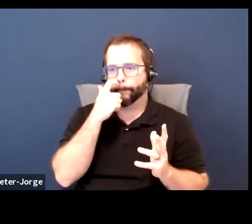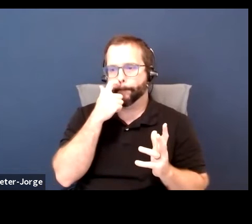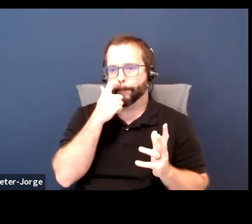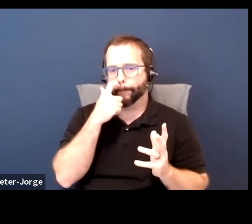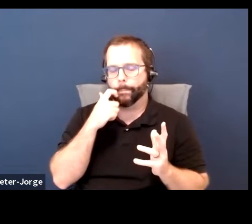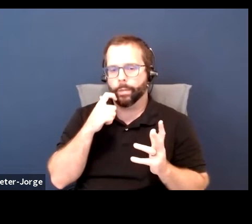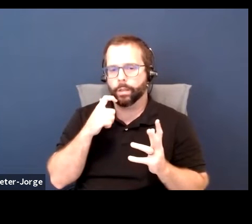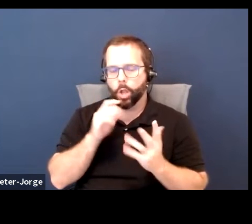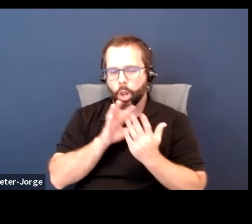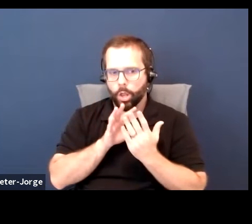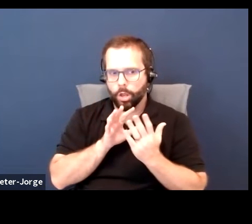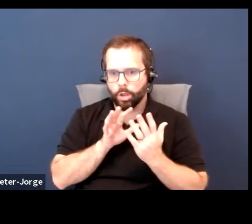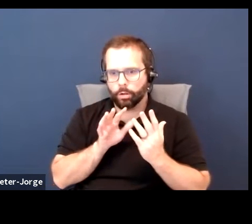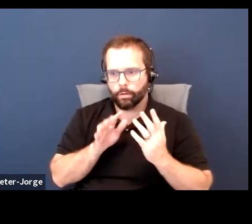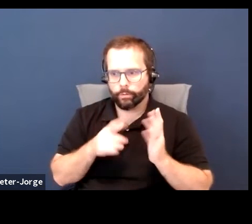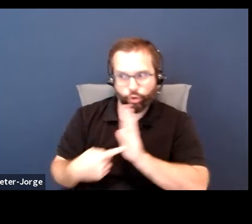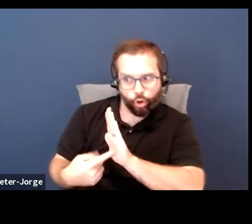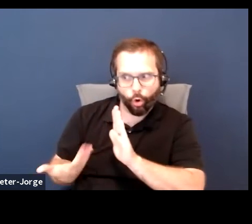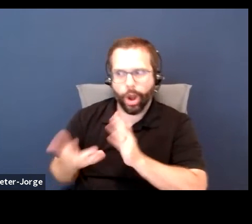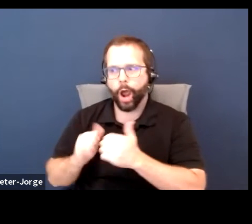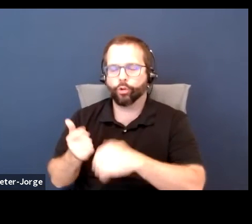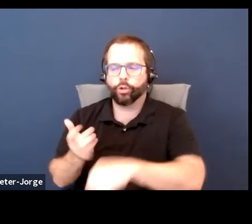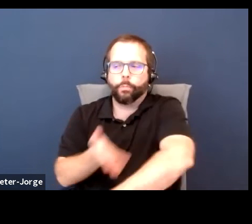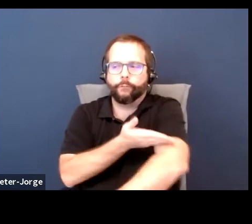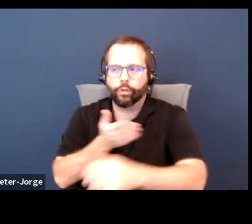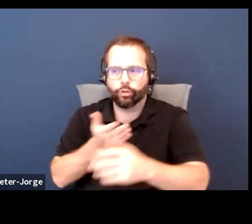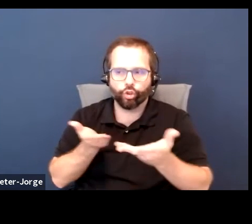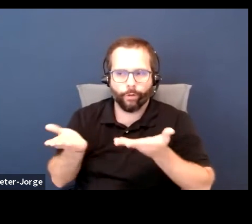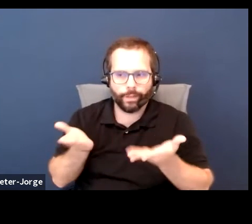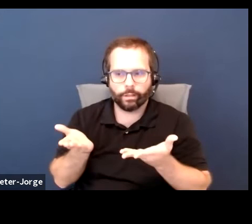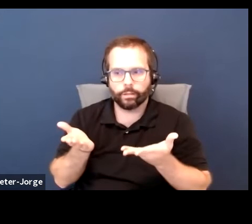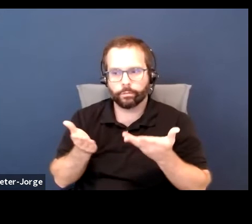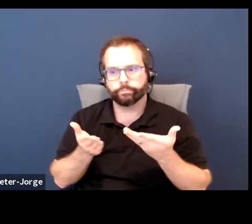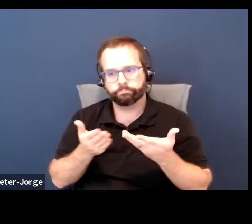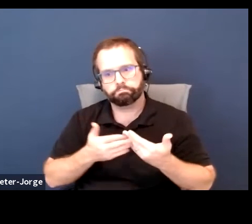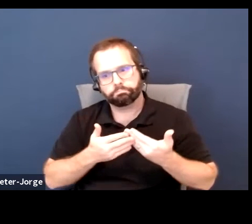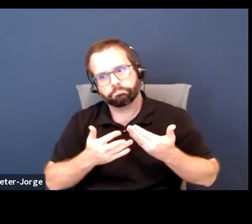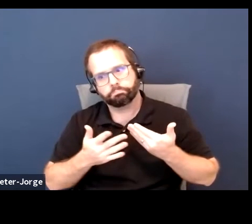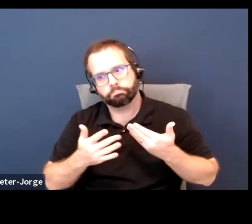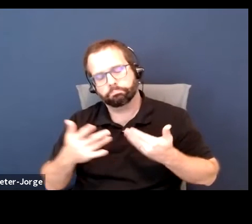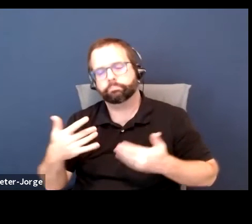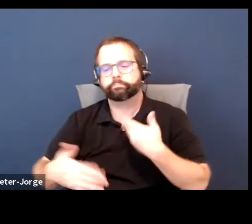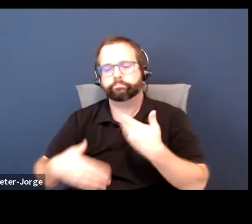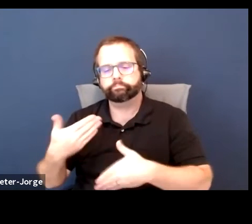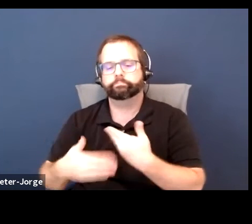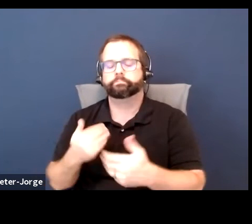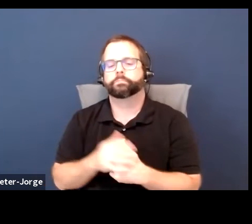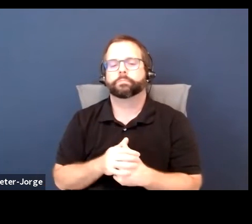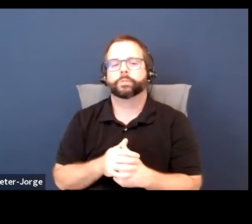improve services as a state moves towards this direction. So as you can see here, this